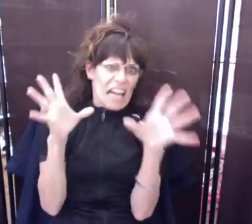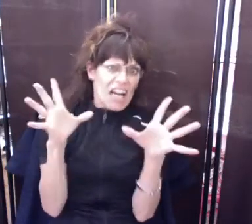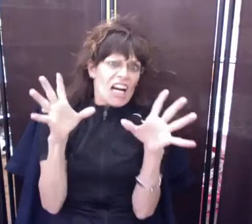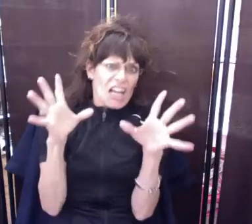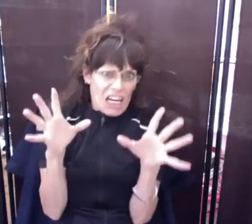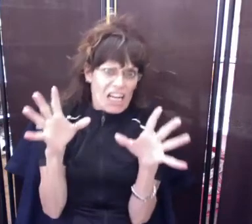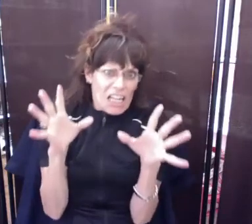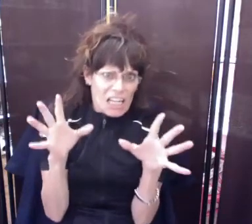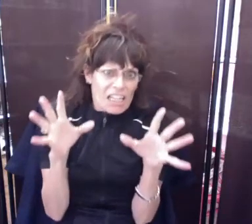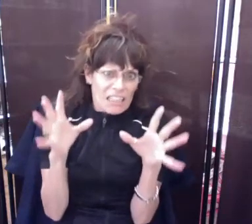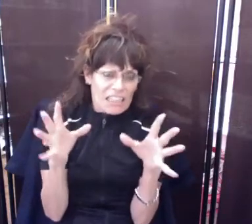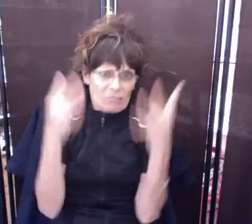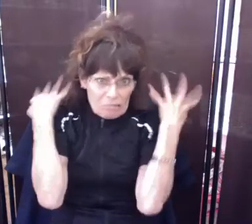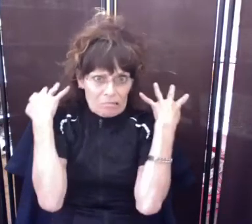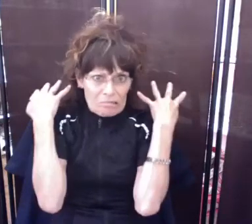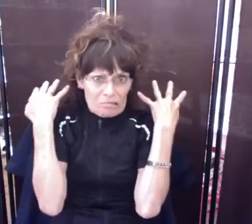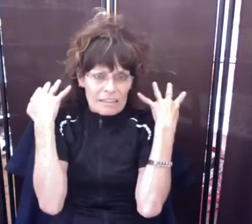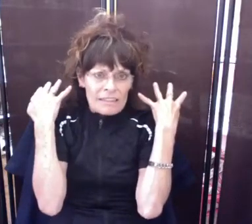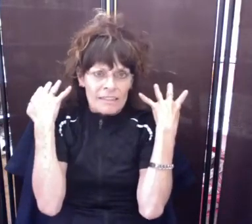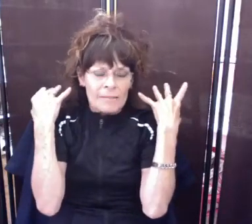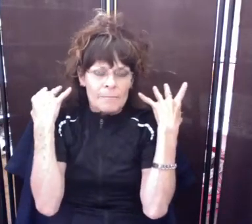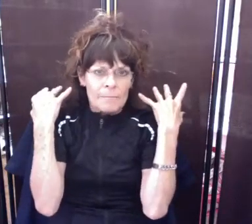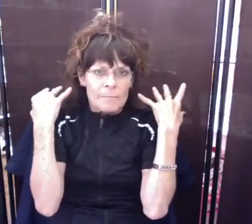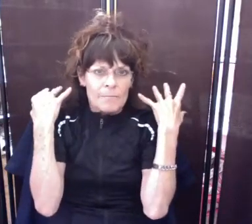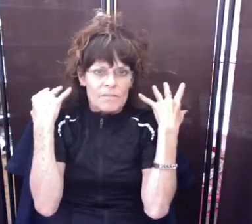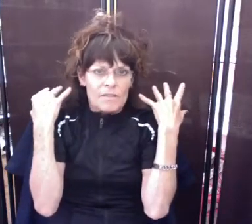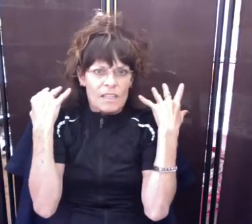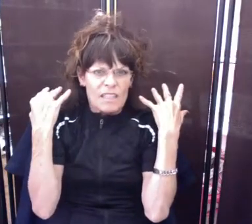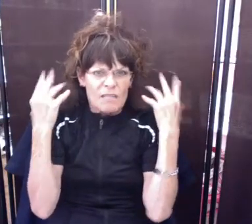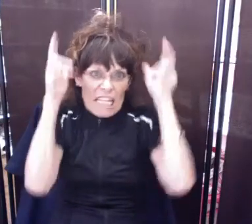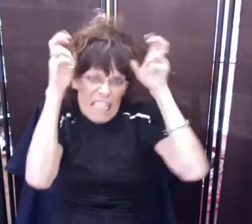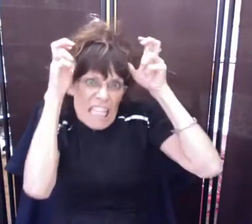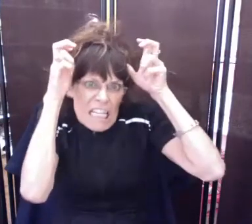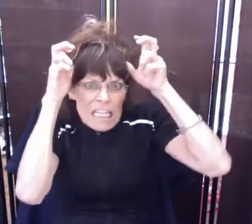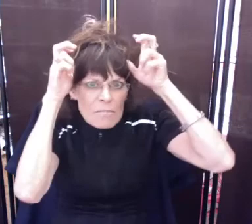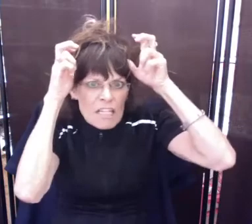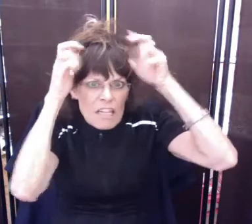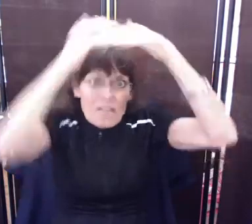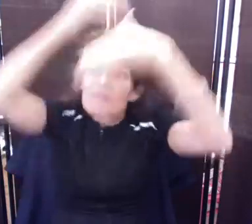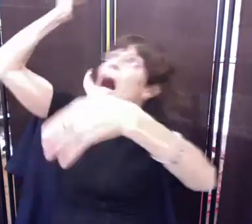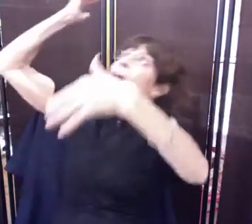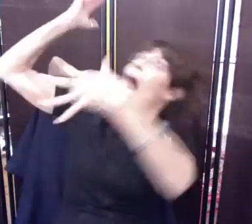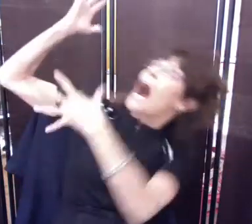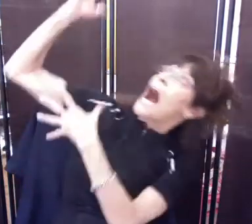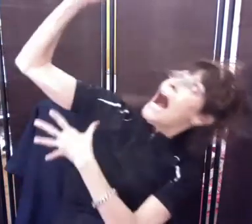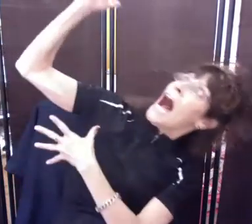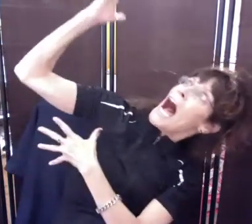waves of terror. And like a demon comes out of the ceiling to eat my face and I freak out. All